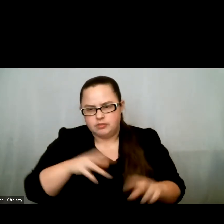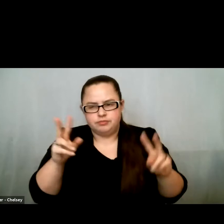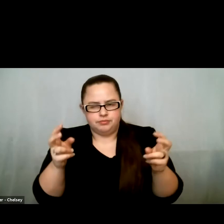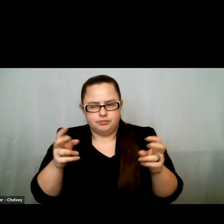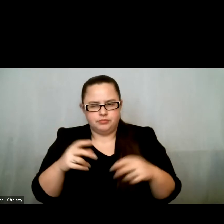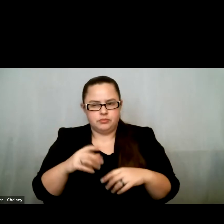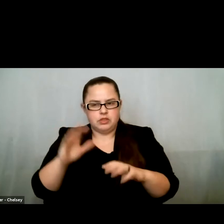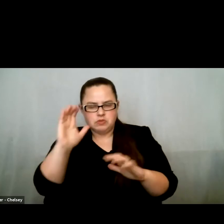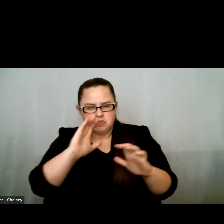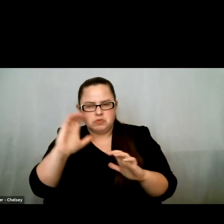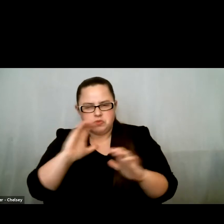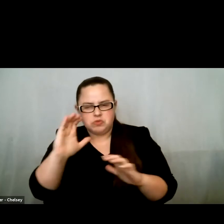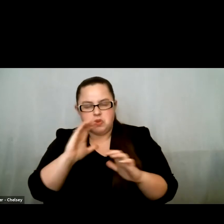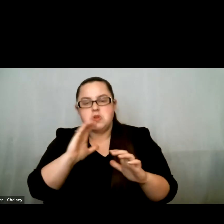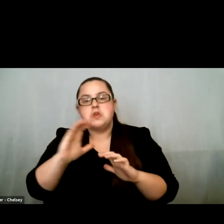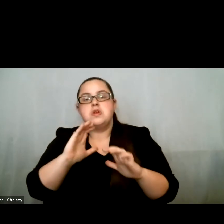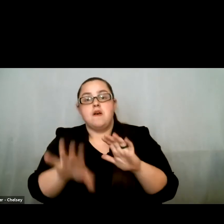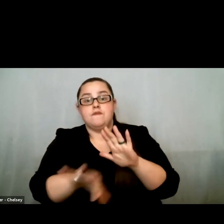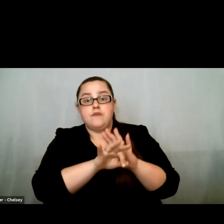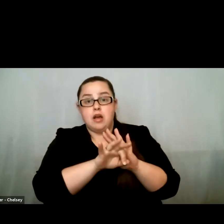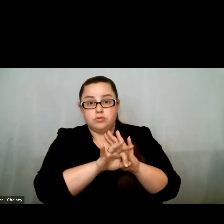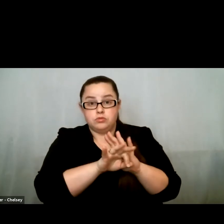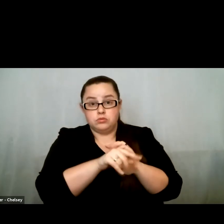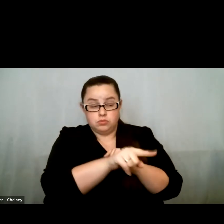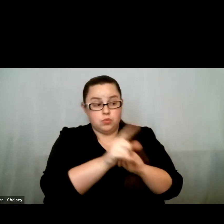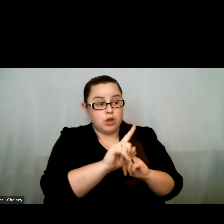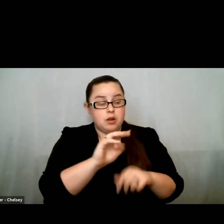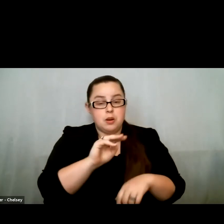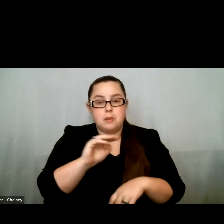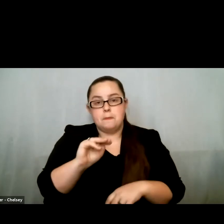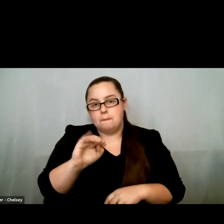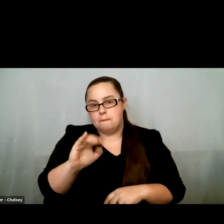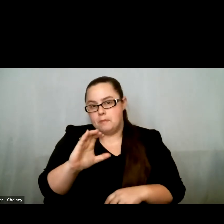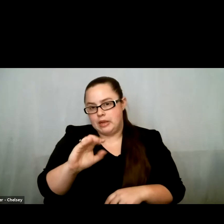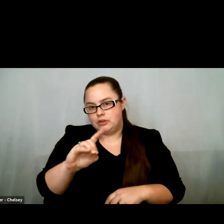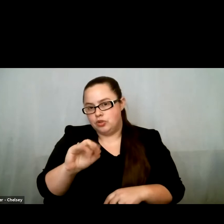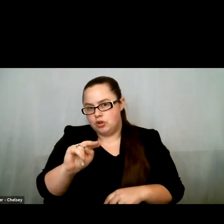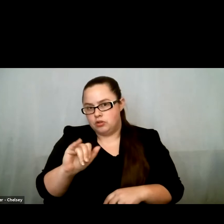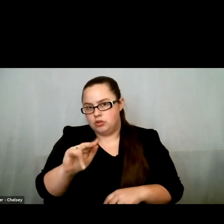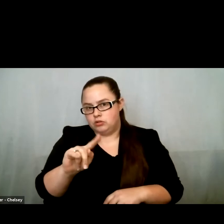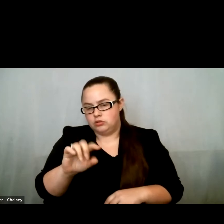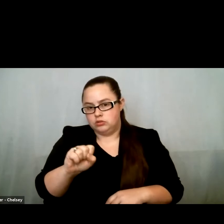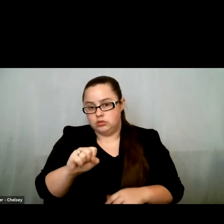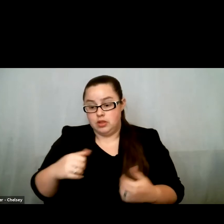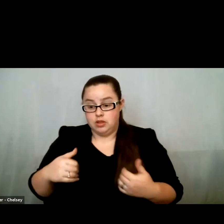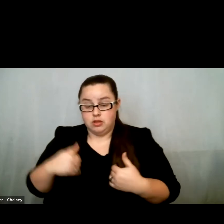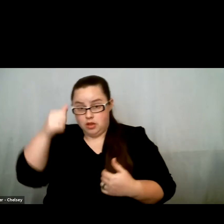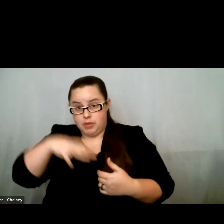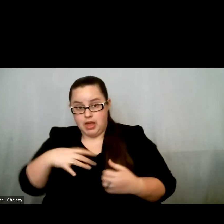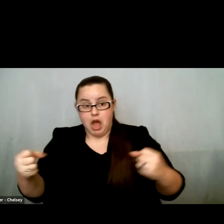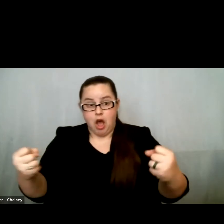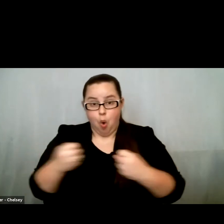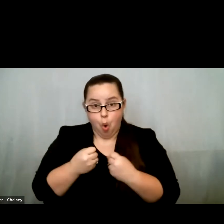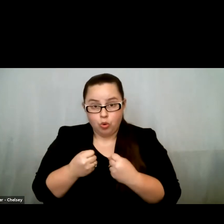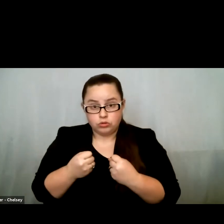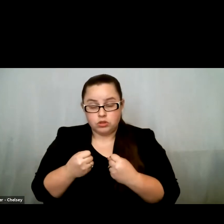found Vincent at a McDonald's. The younger man restrained Vincent Chin as